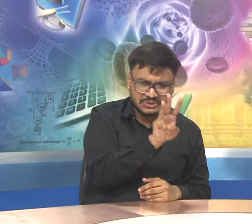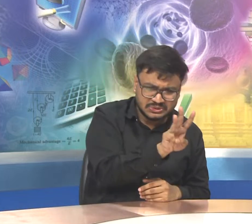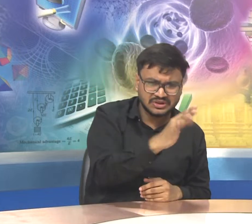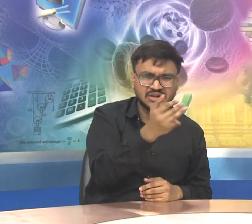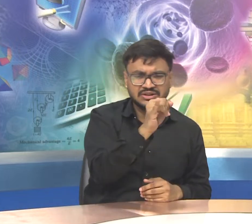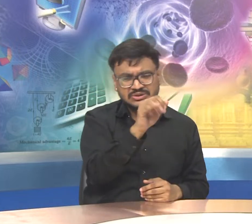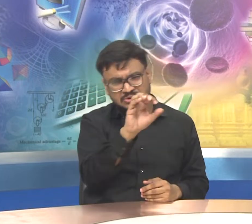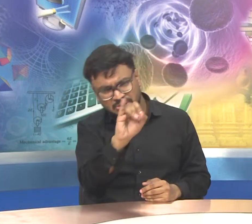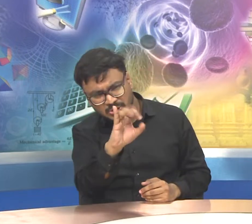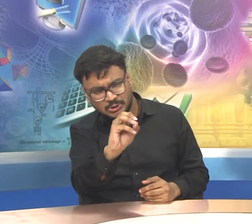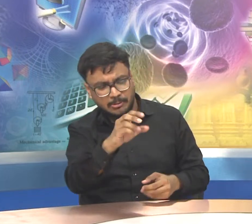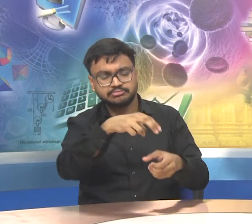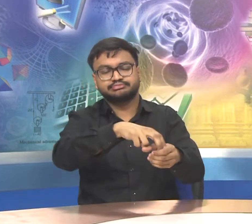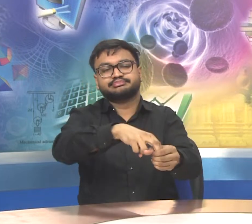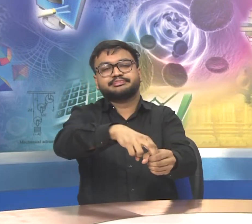term.